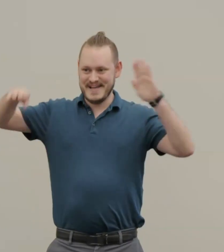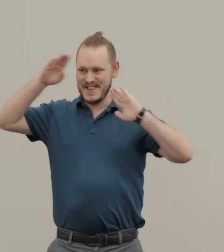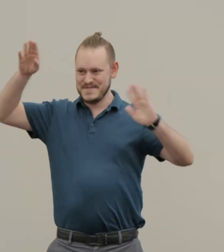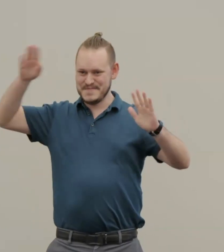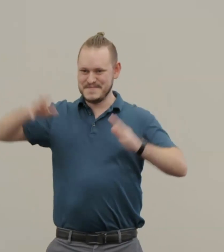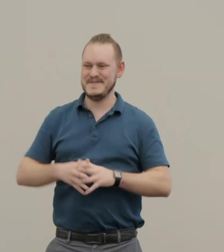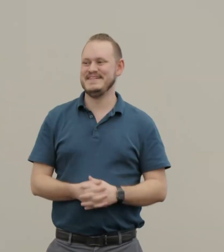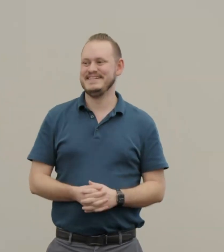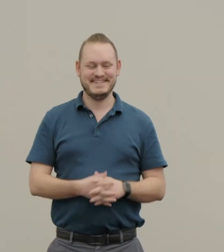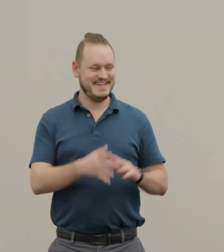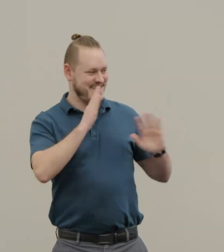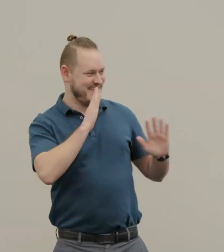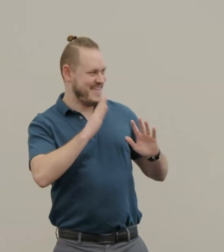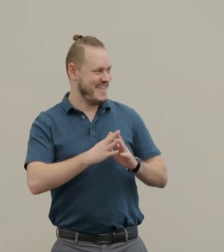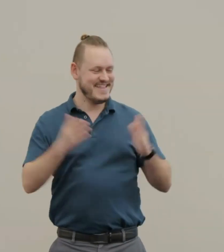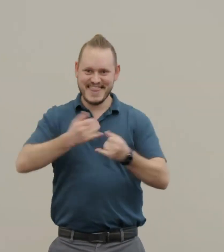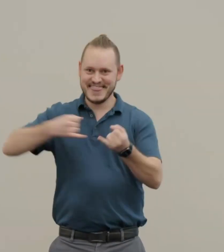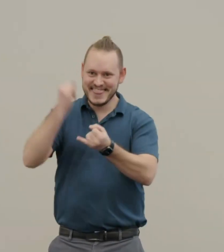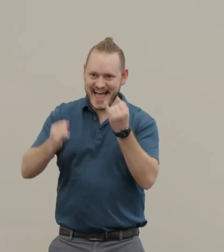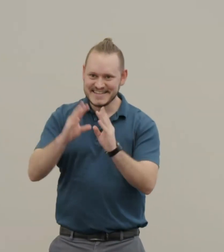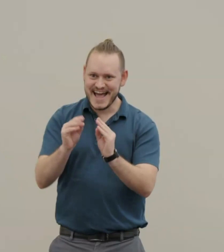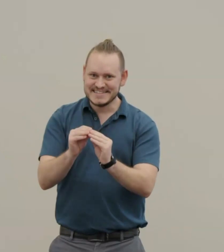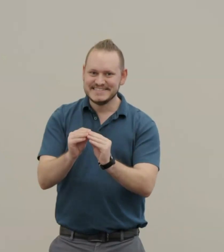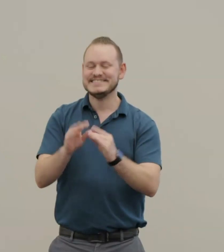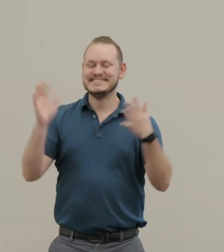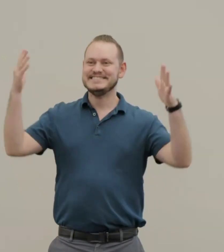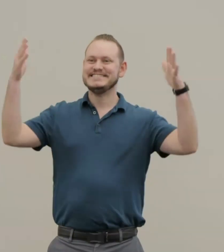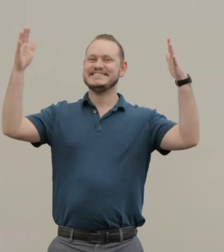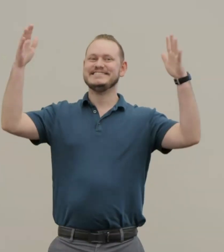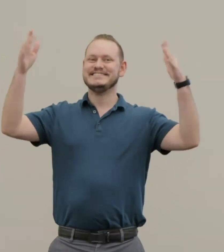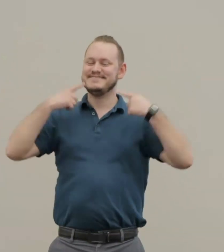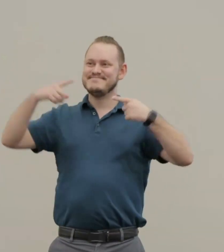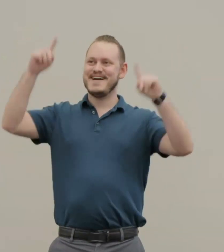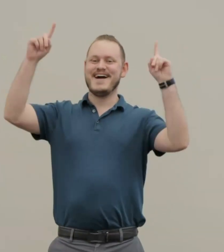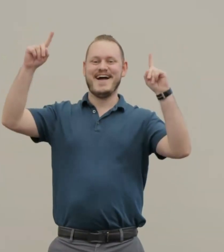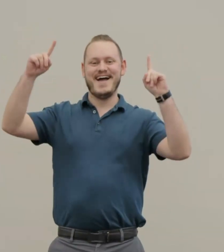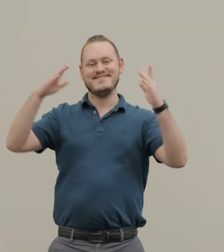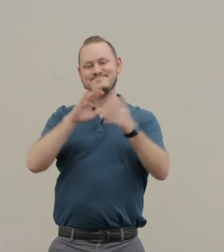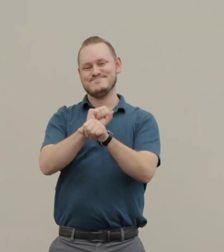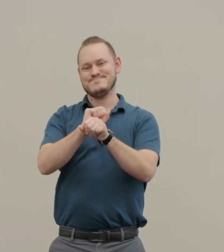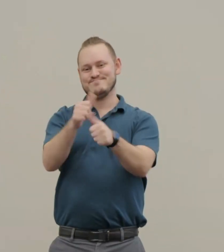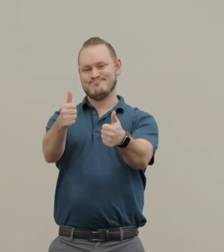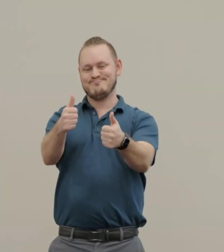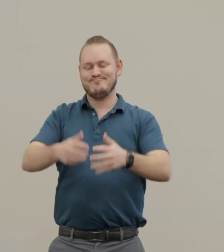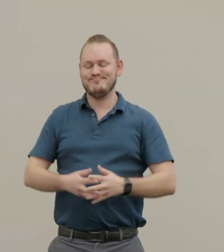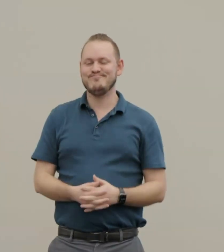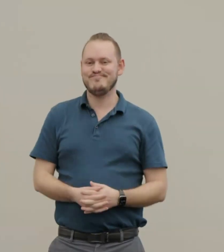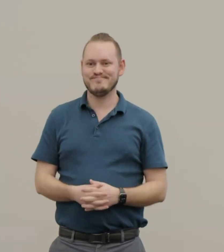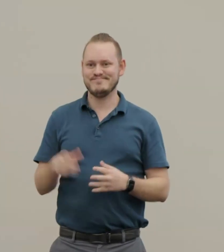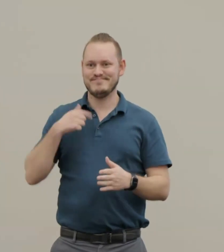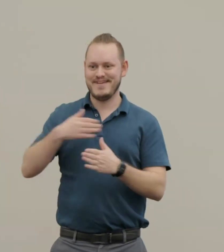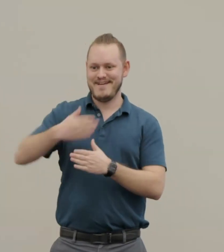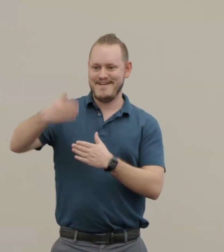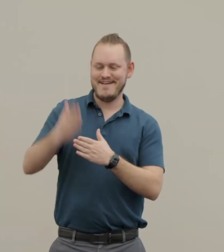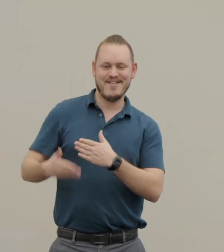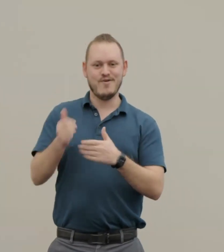Hello, welcome to the last session. You've done it. Great work. I get to close the show,